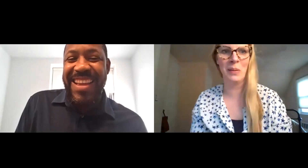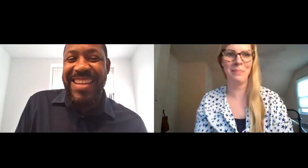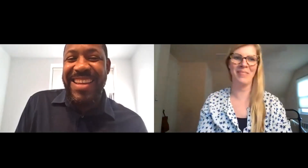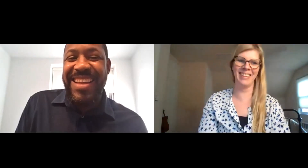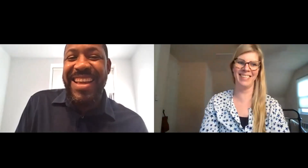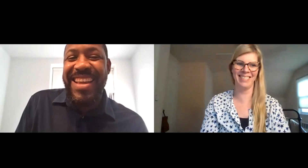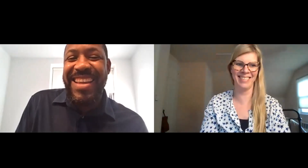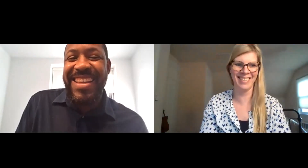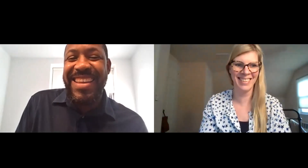Zoom.